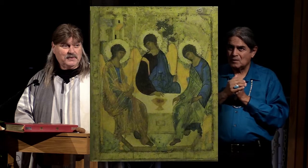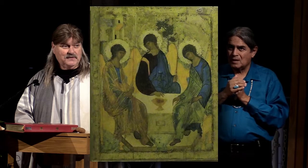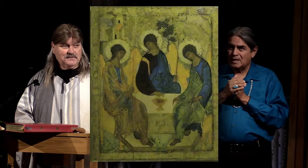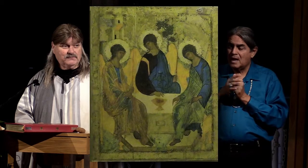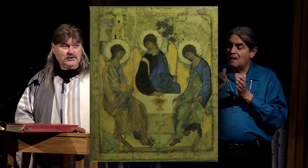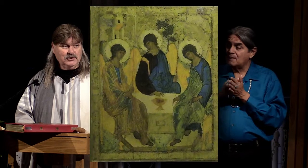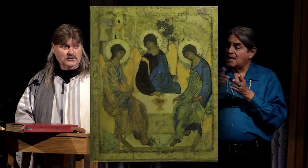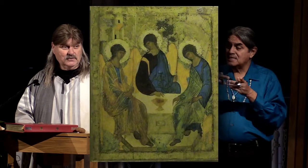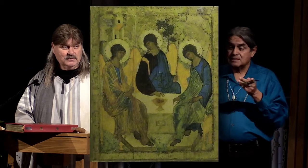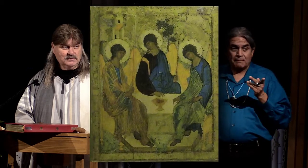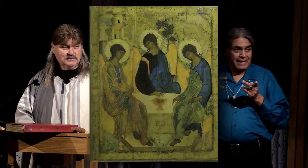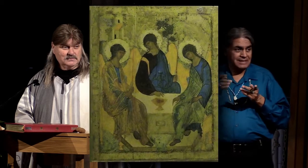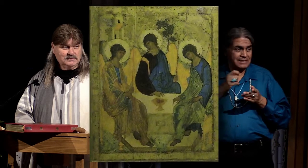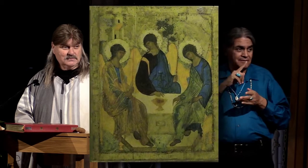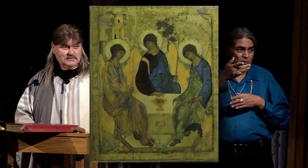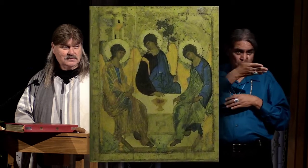That space is for you.